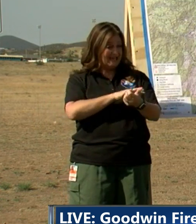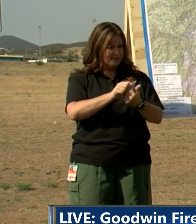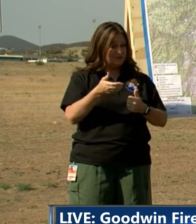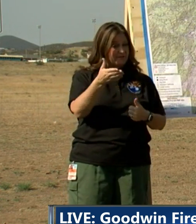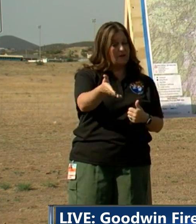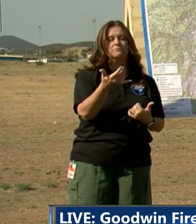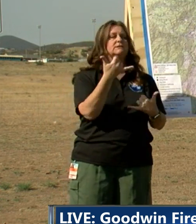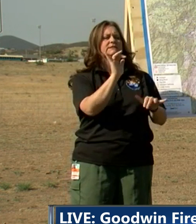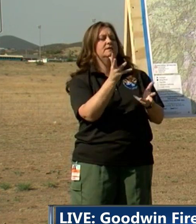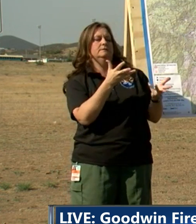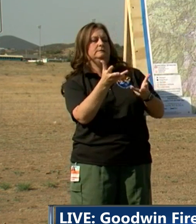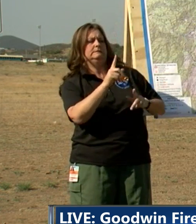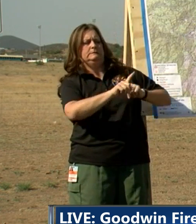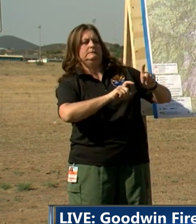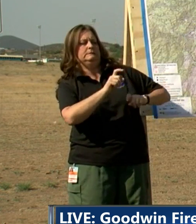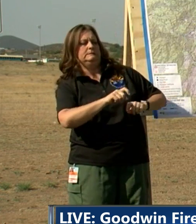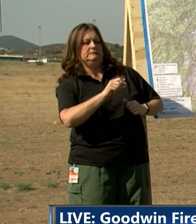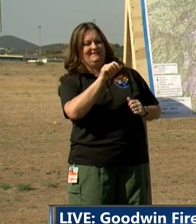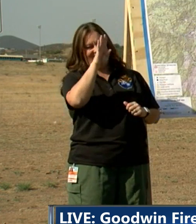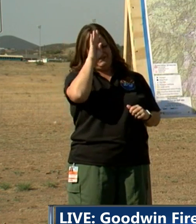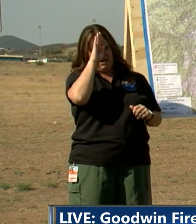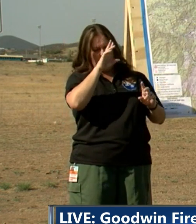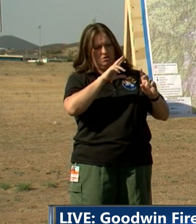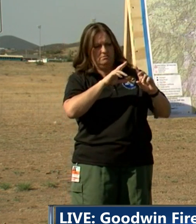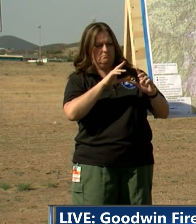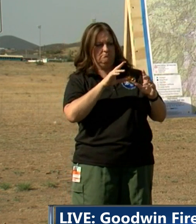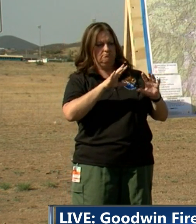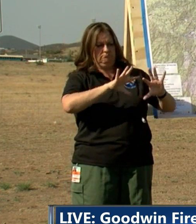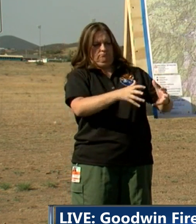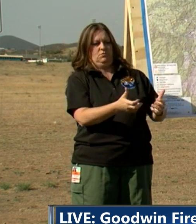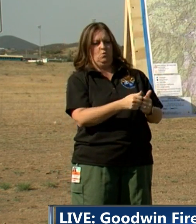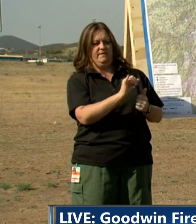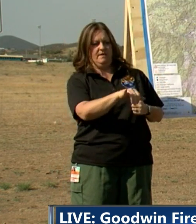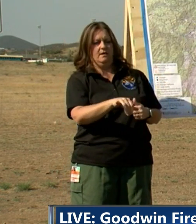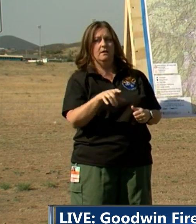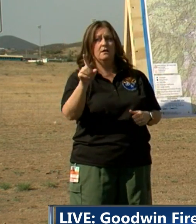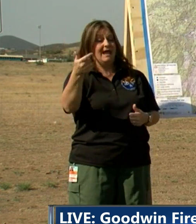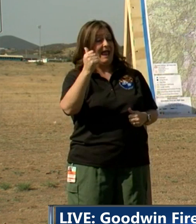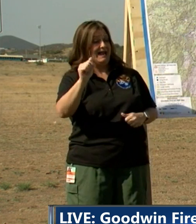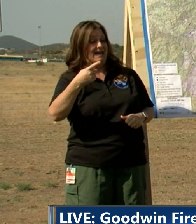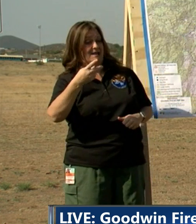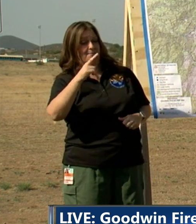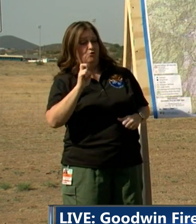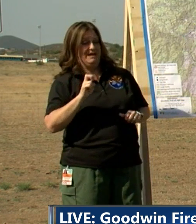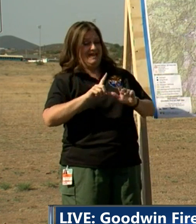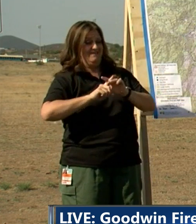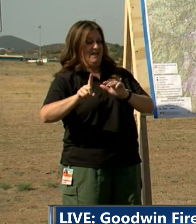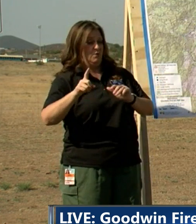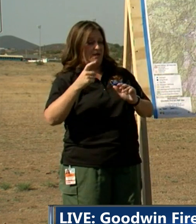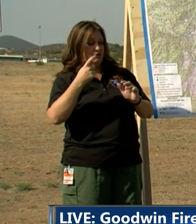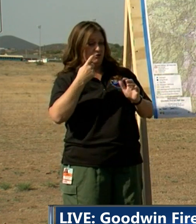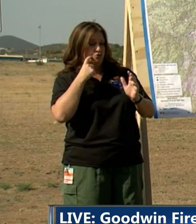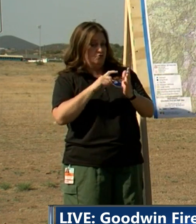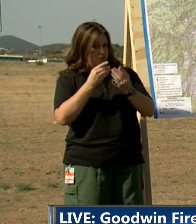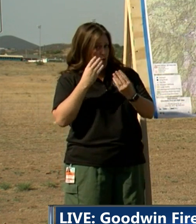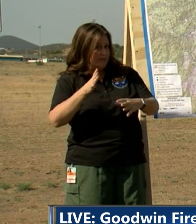fire on that, and we're out there assessing it right now. Any pre-evacuation notices? Nothing